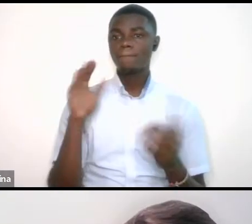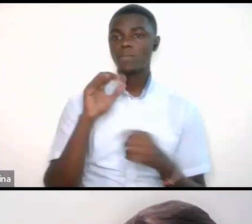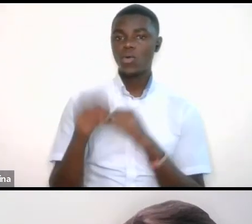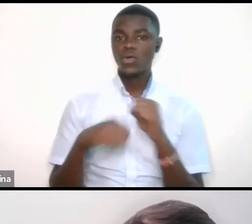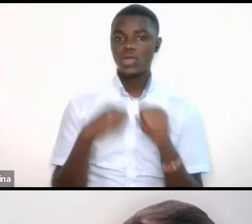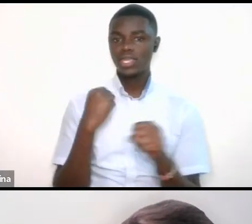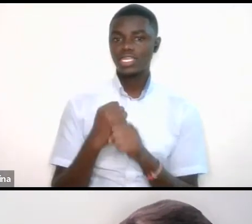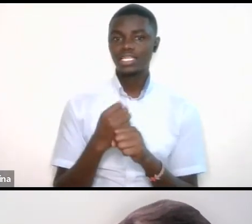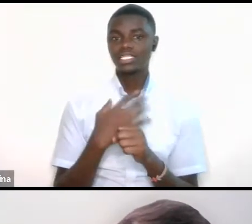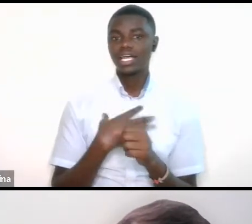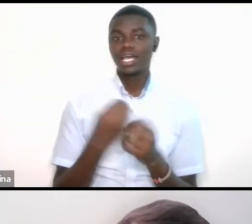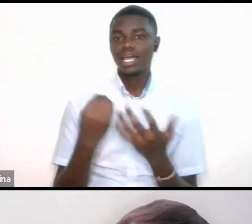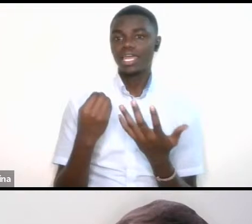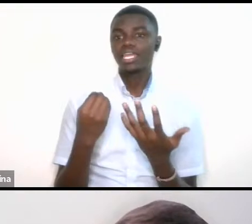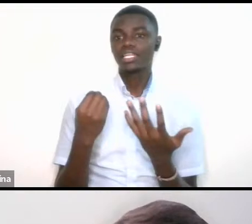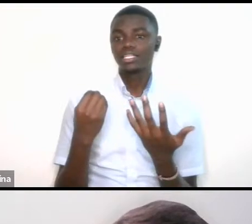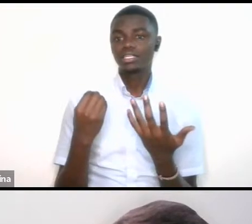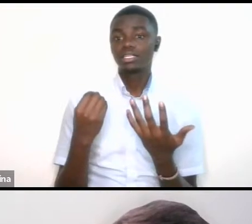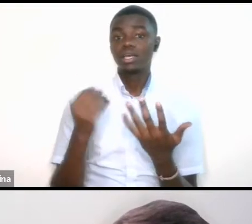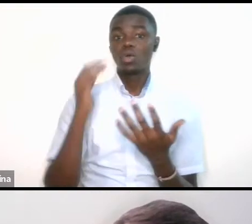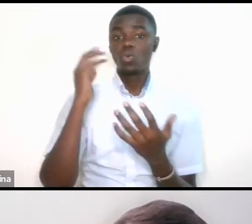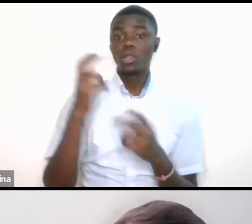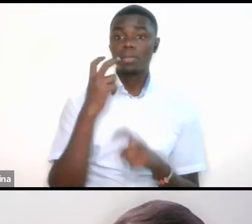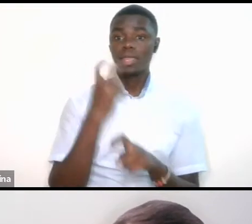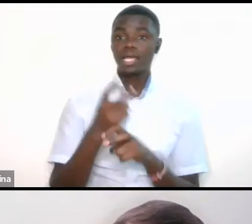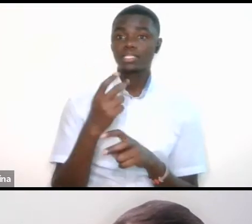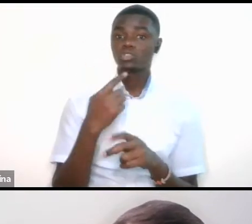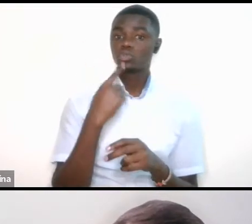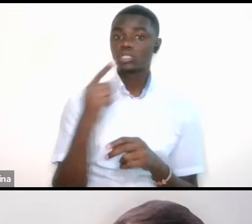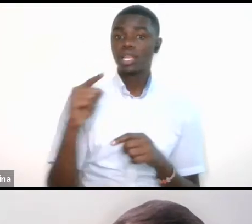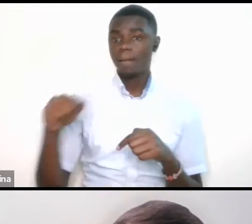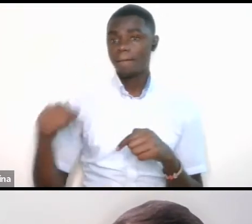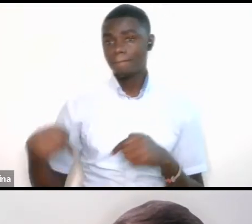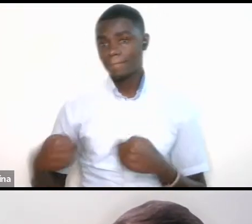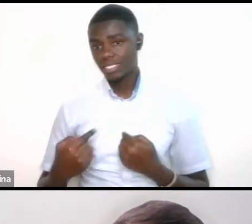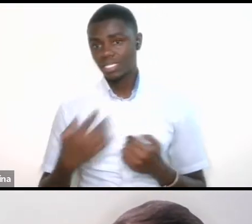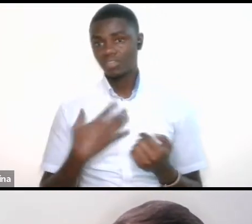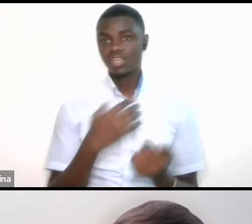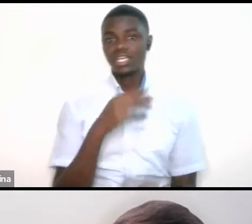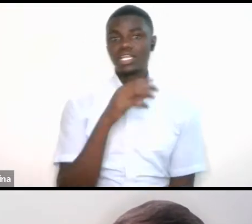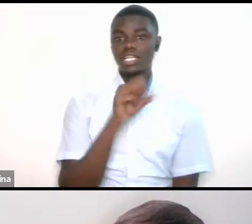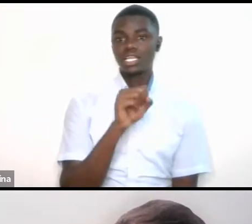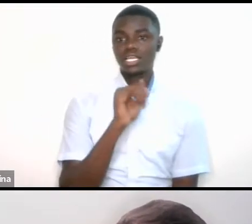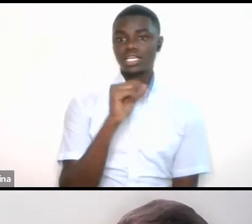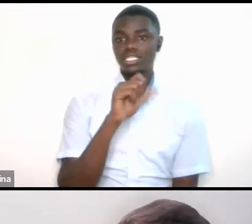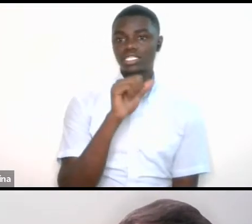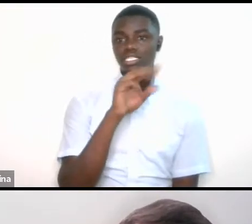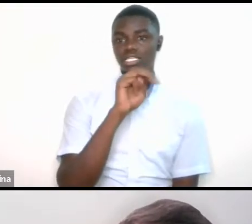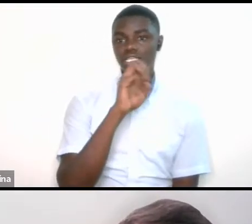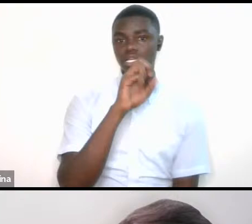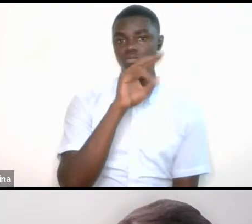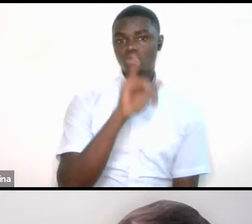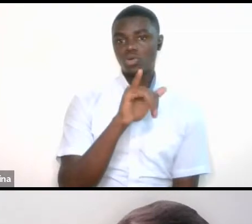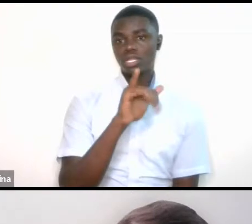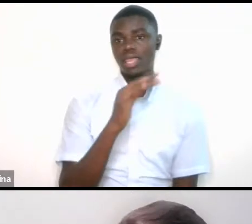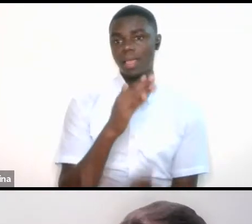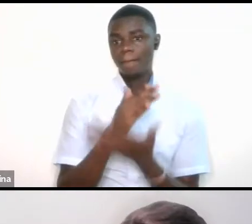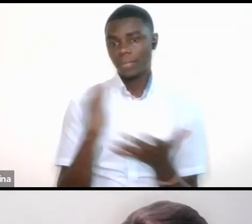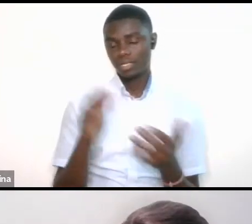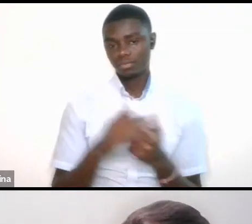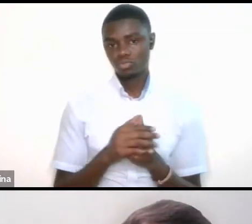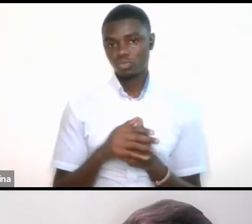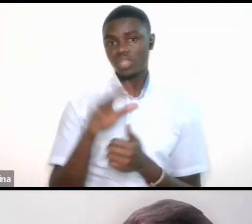dark tan, I think it would be hard to tell both myself and Dr. Sigamoni apart. So I find